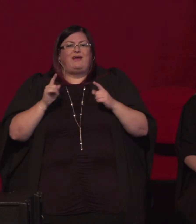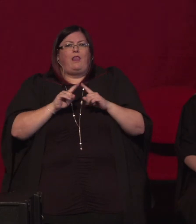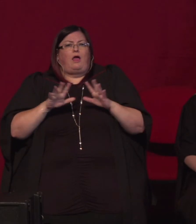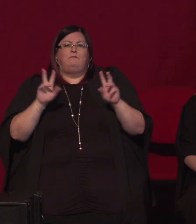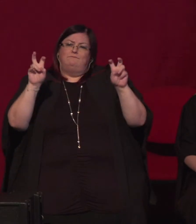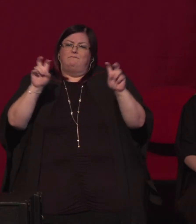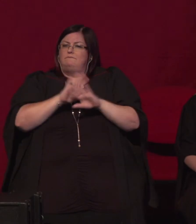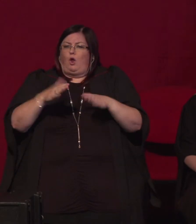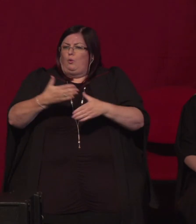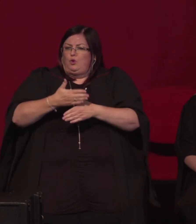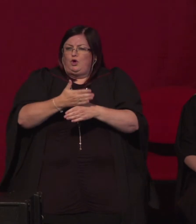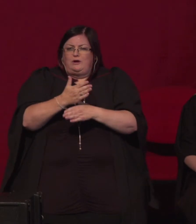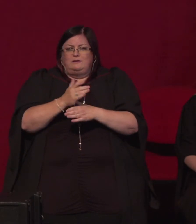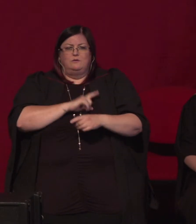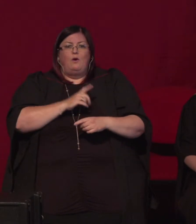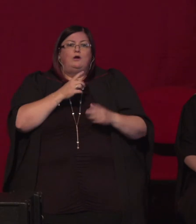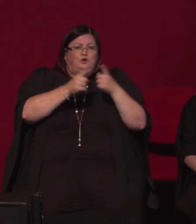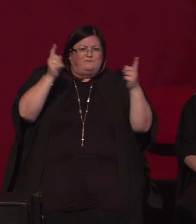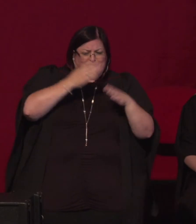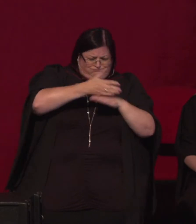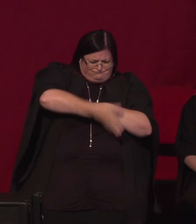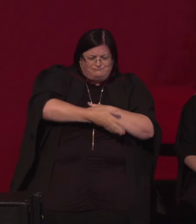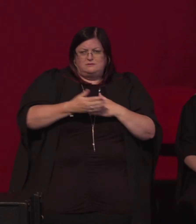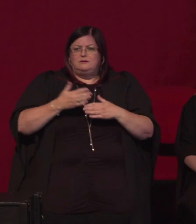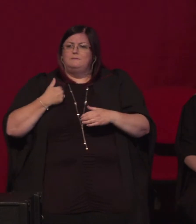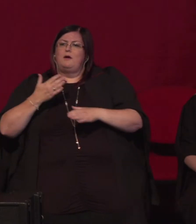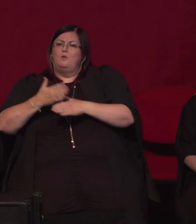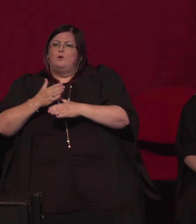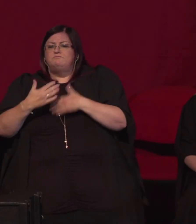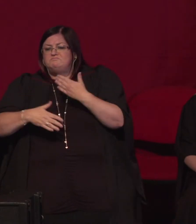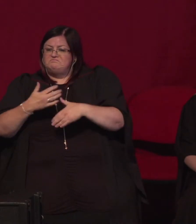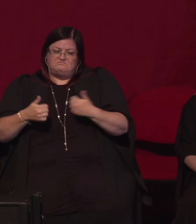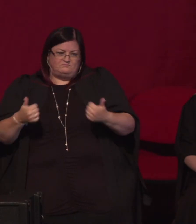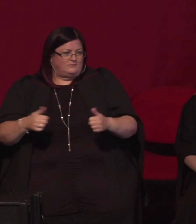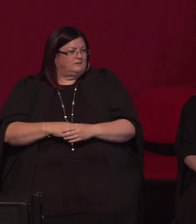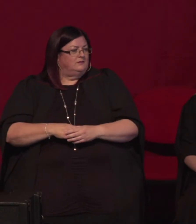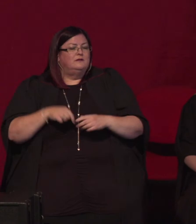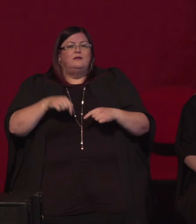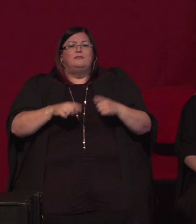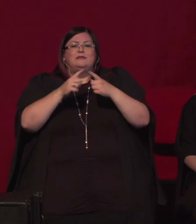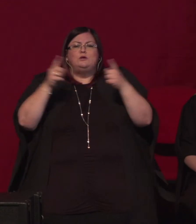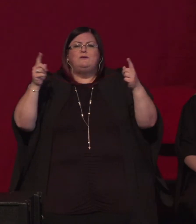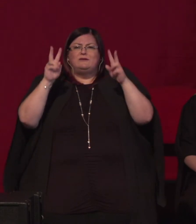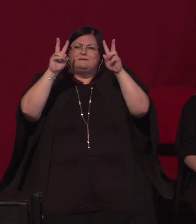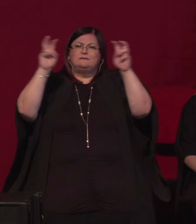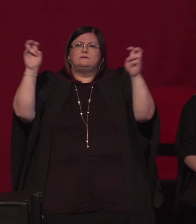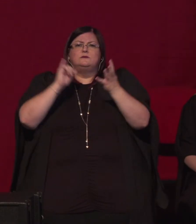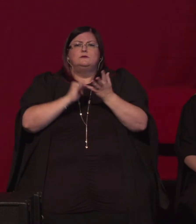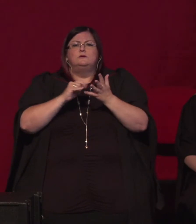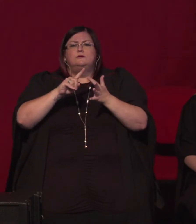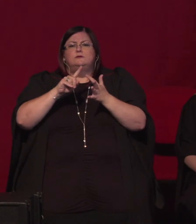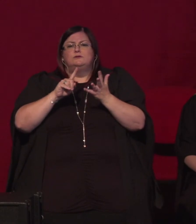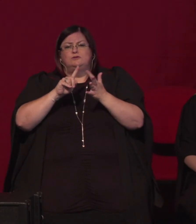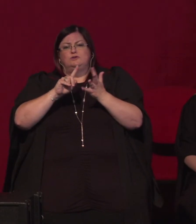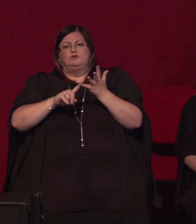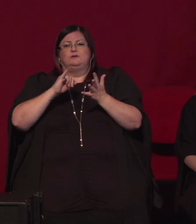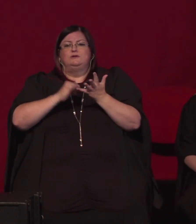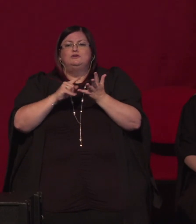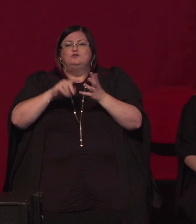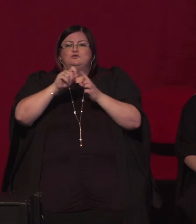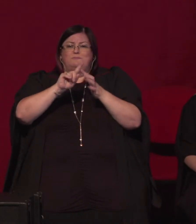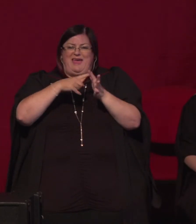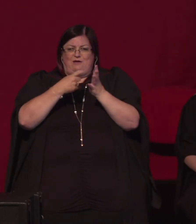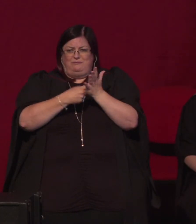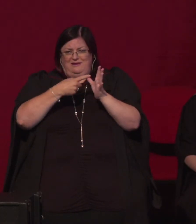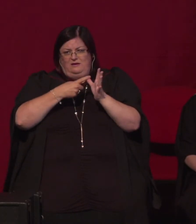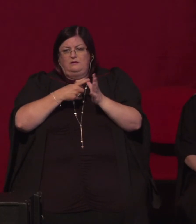way as academic work had always been to me. The university now, I see, has got a motto, which is Sapere Audi. Now, we didn't do a lot of Latin